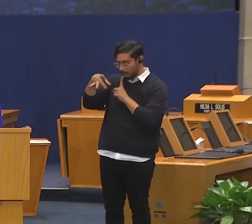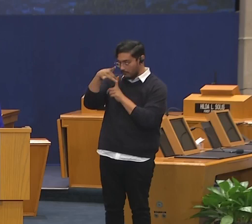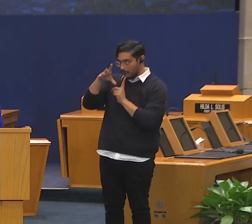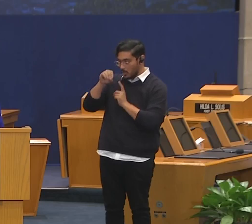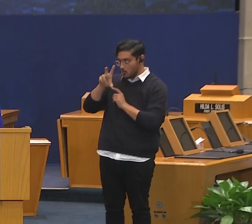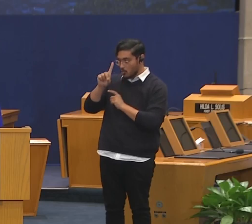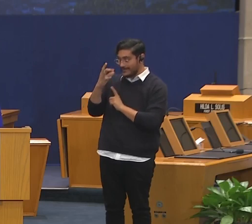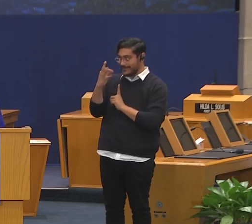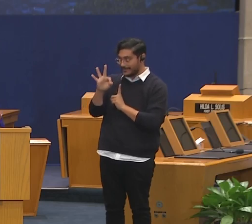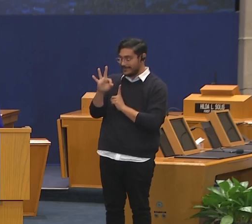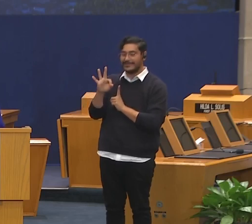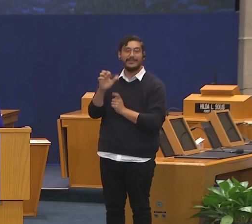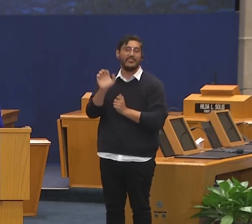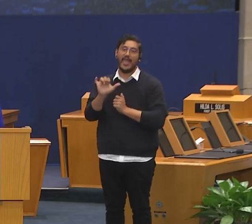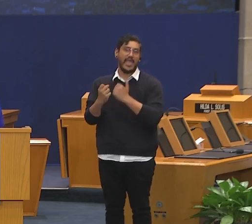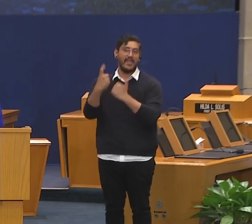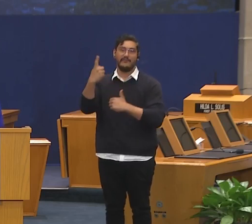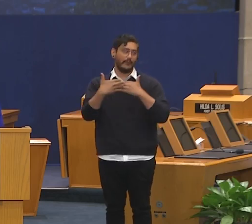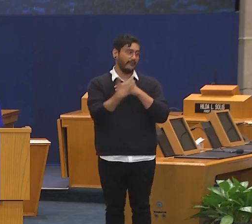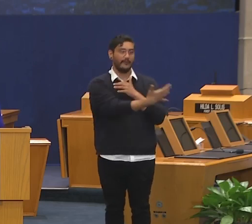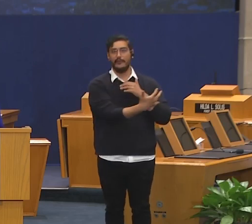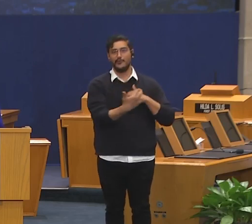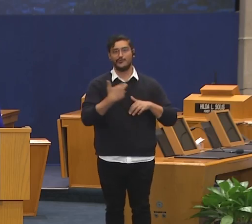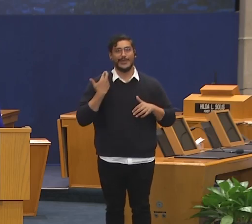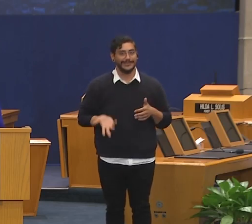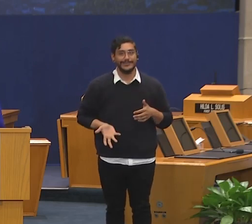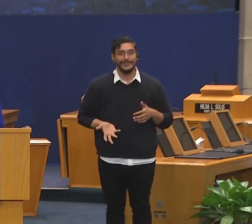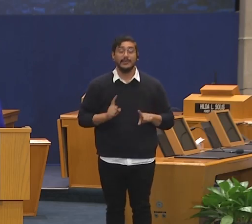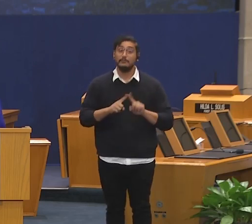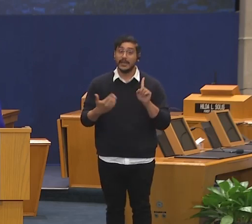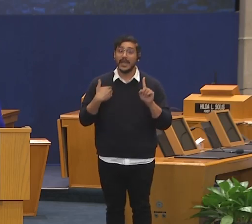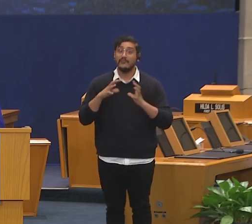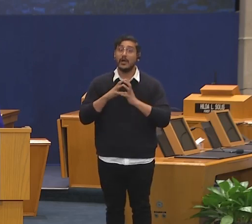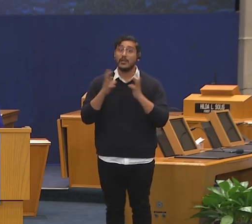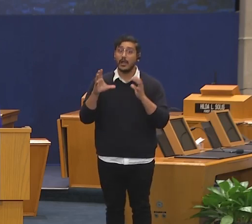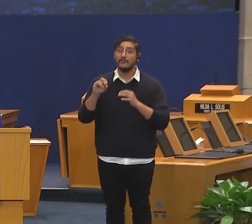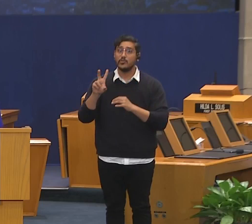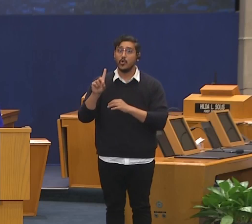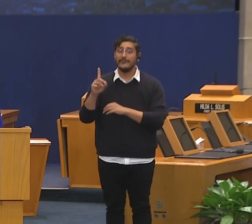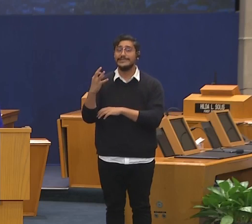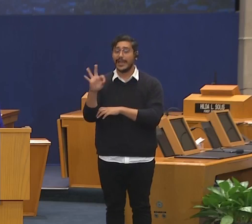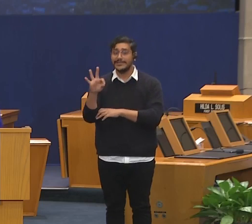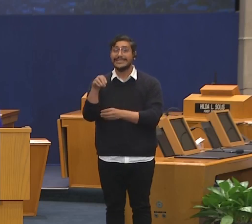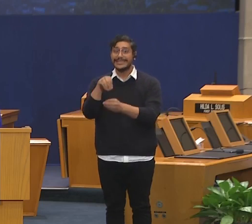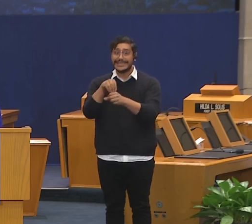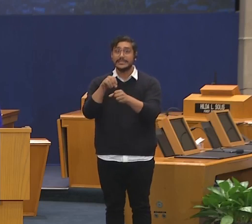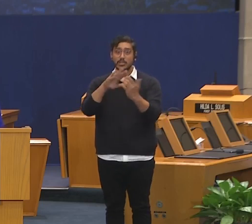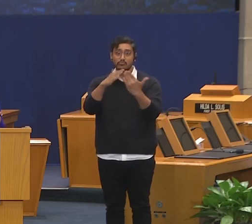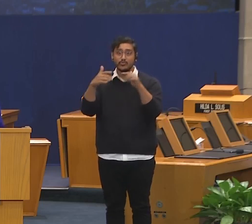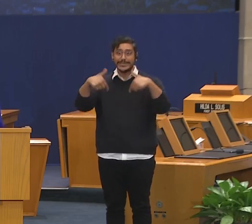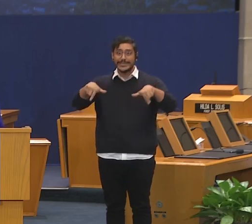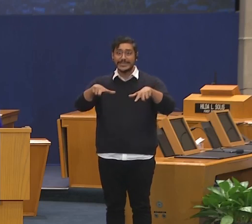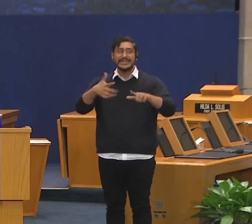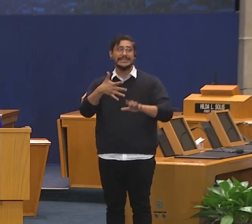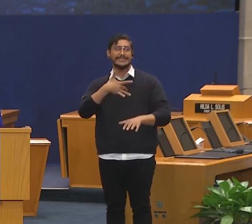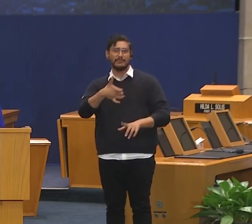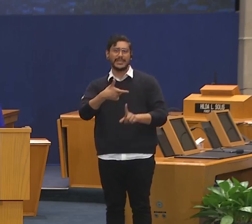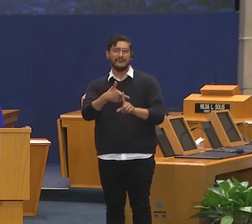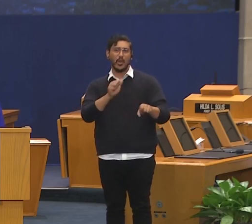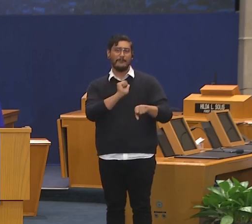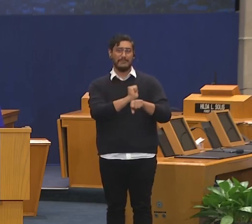want to give credit that there's a lot of COVID-19 in our community. It comes in mostly with employees who are doing their very